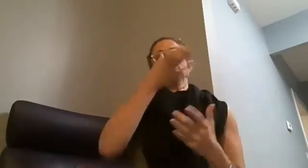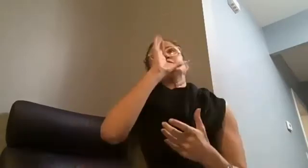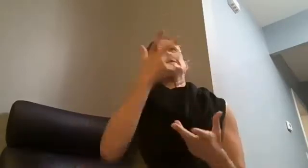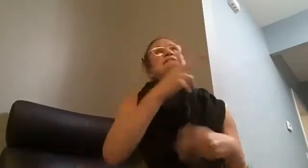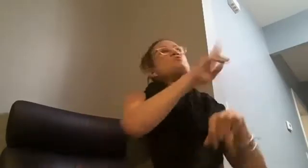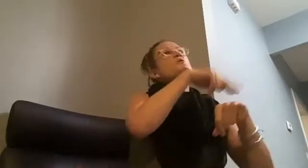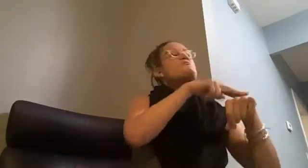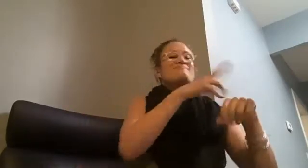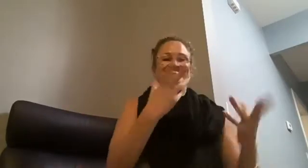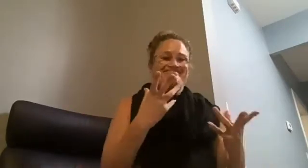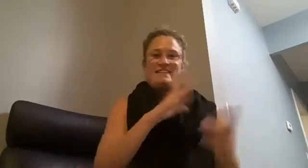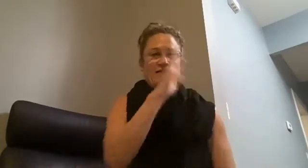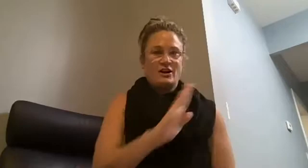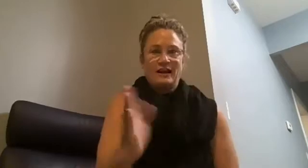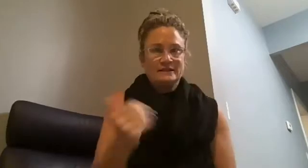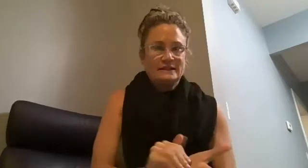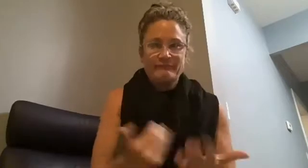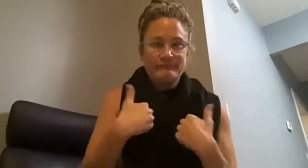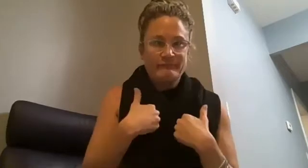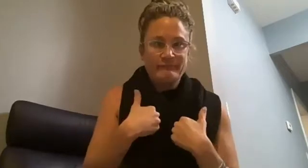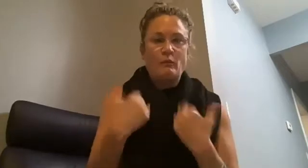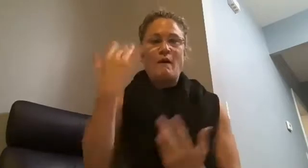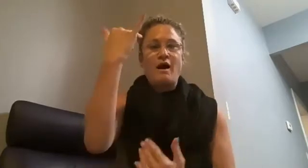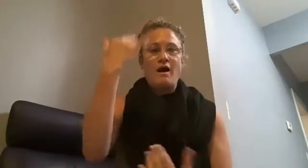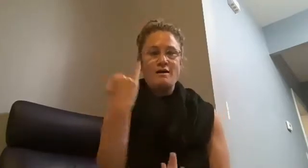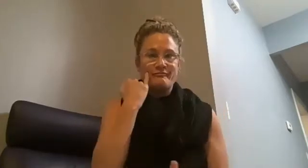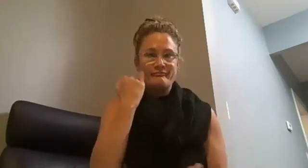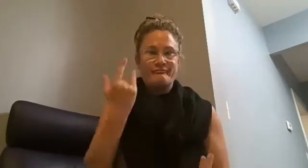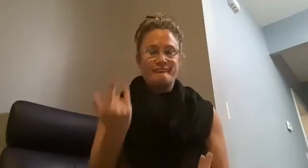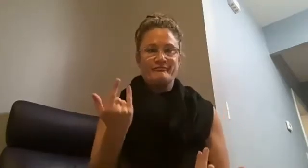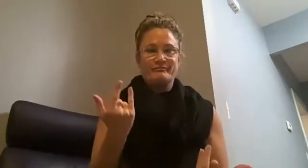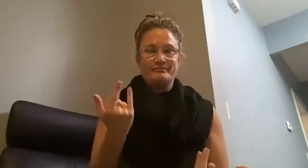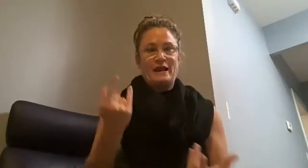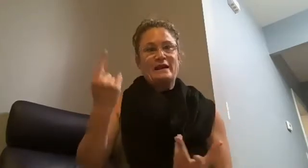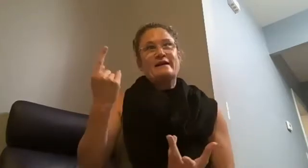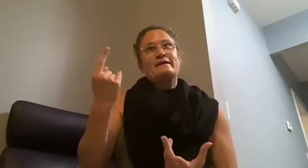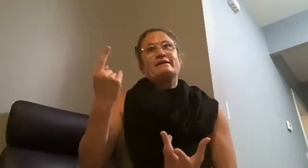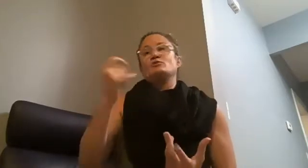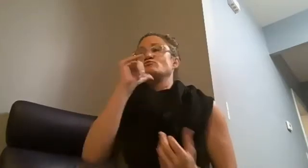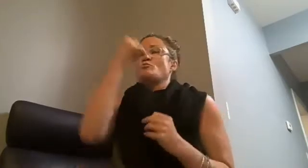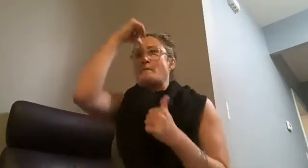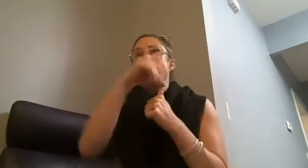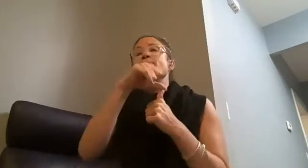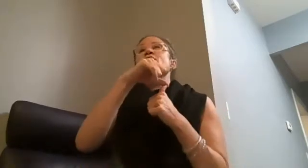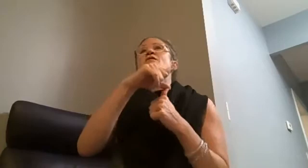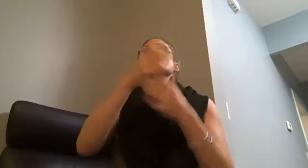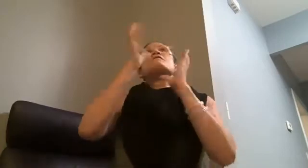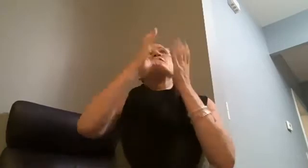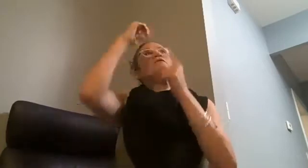probably over. Because what that means is if you can consider blackout you as this almost separate entity that has the